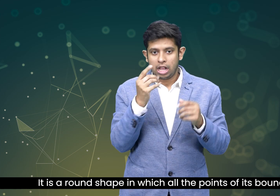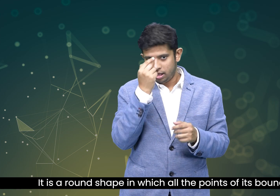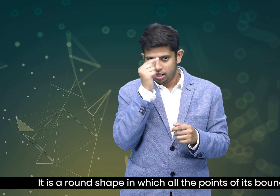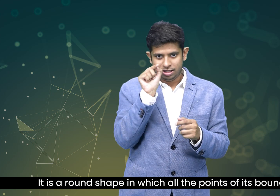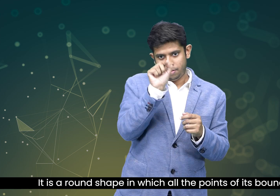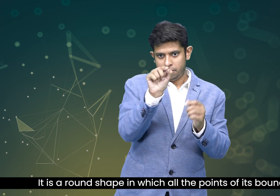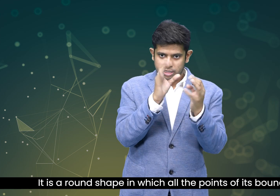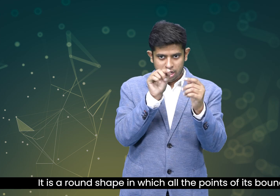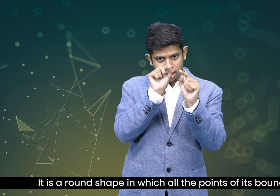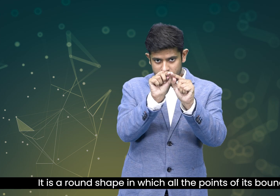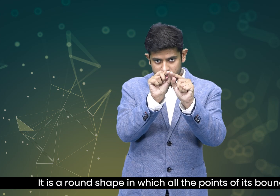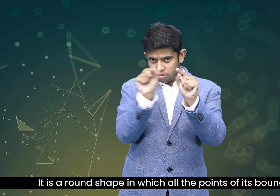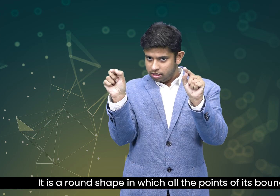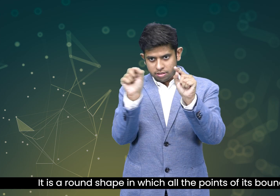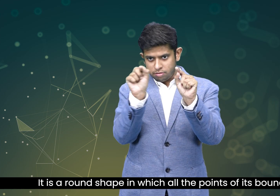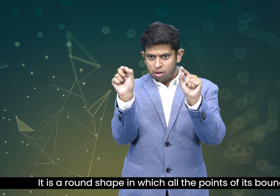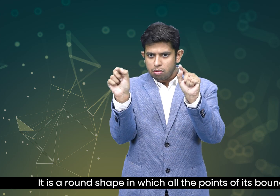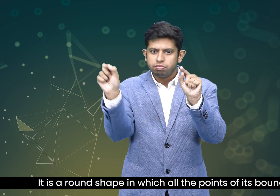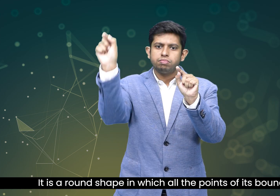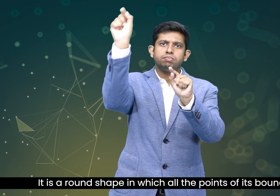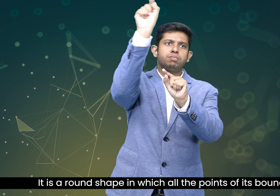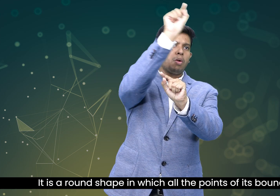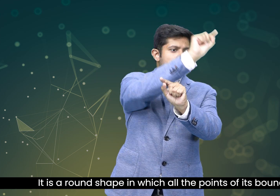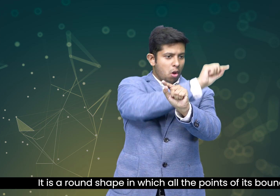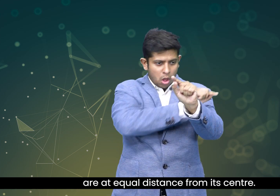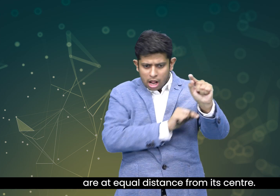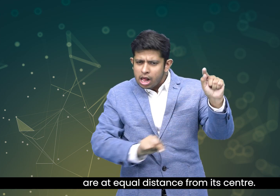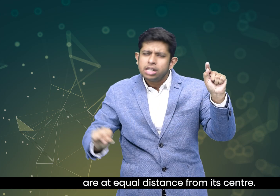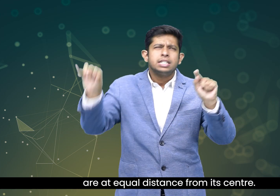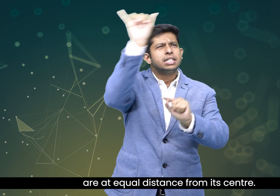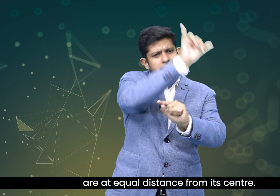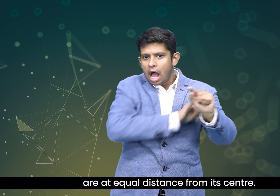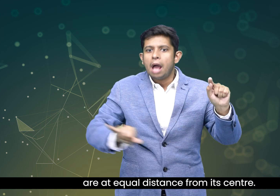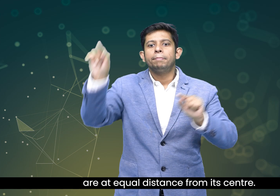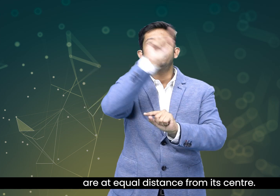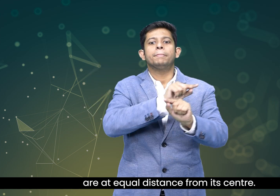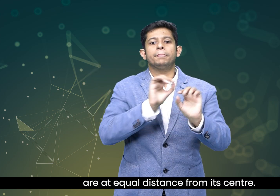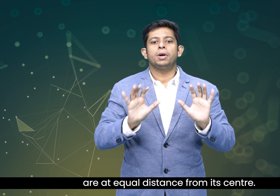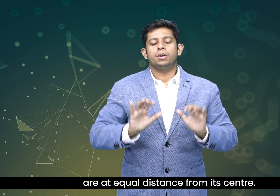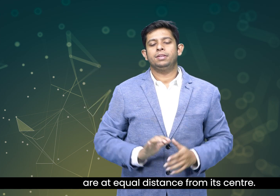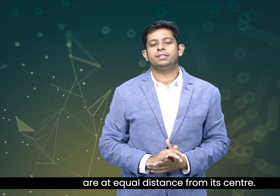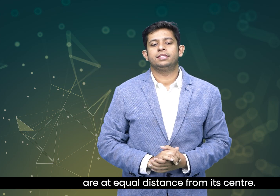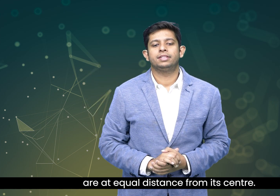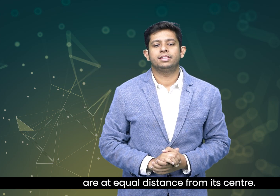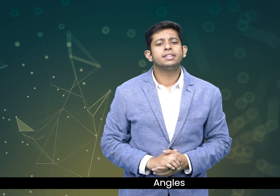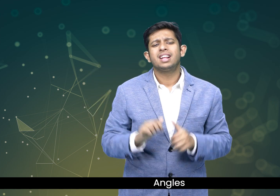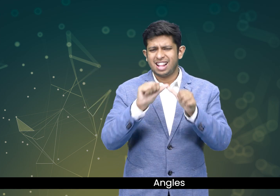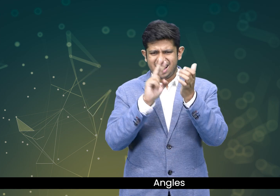It is a round shape in which all the points of its boundary are at equal distance from its center.